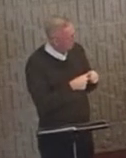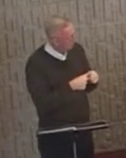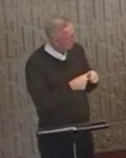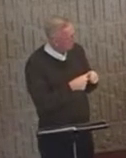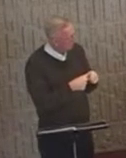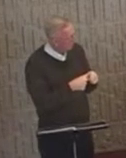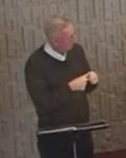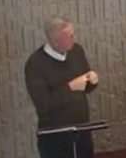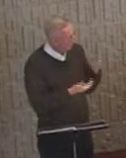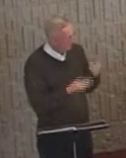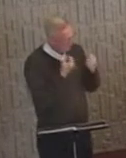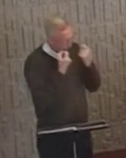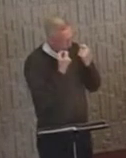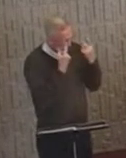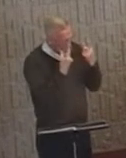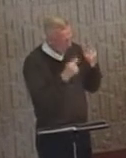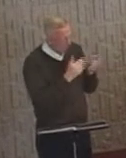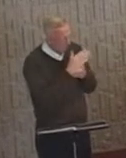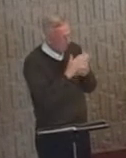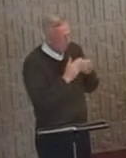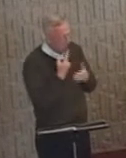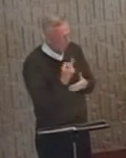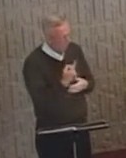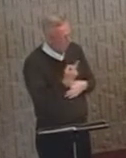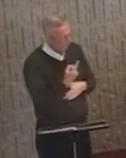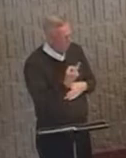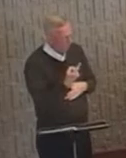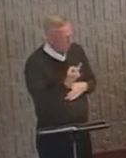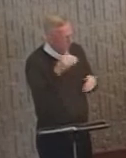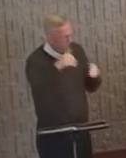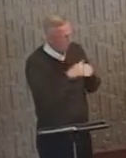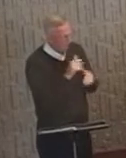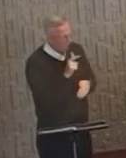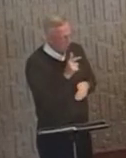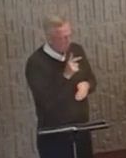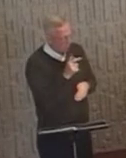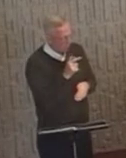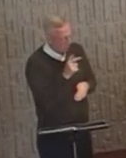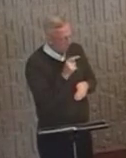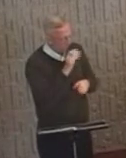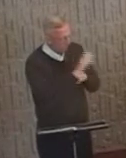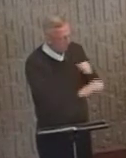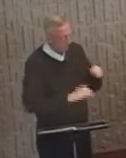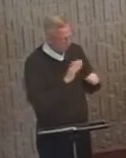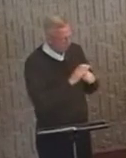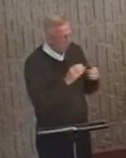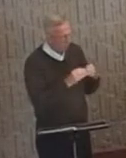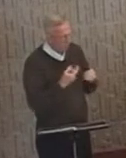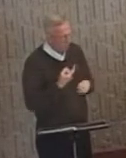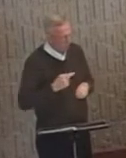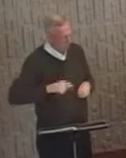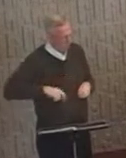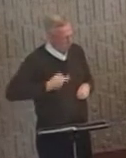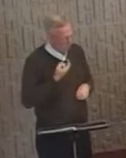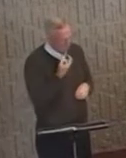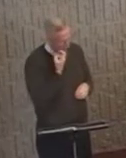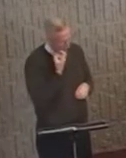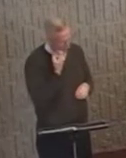about someone in the 21st century, more recently in this past week,